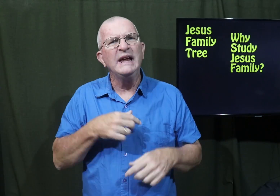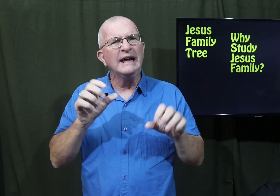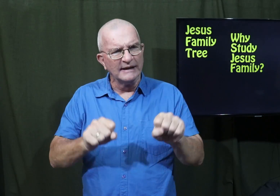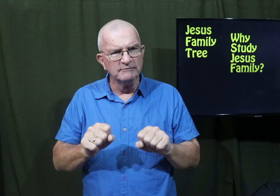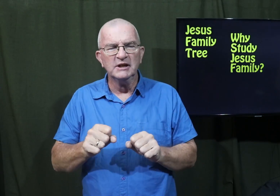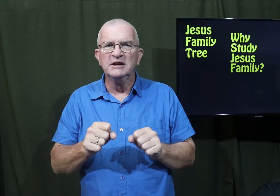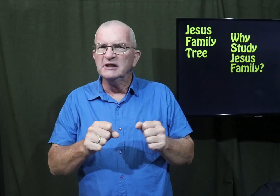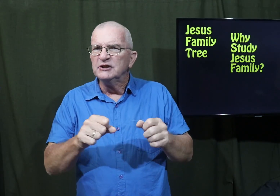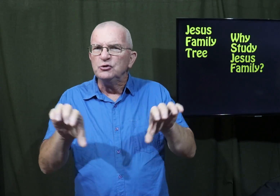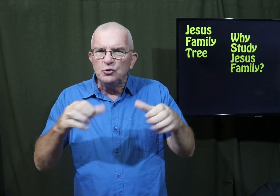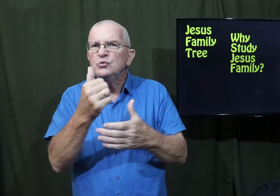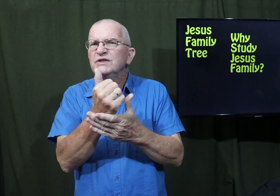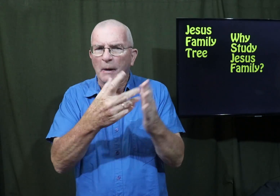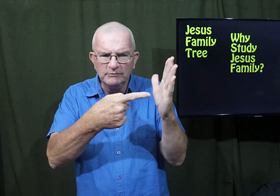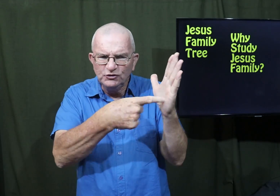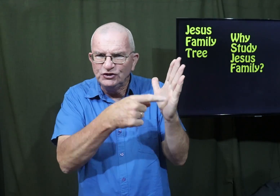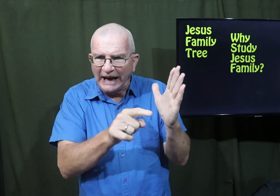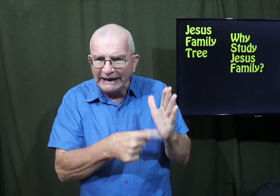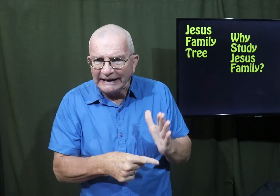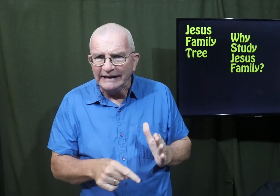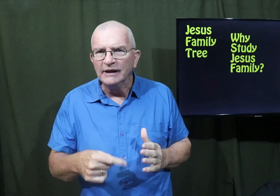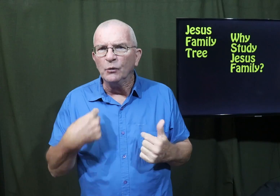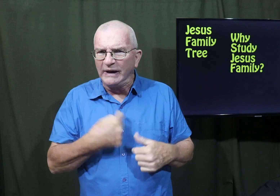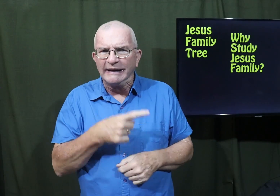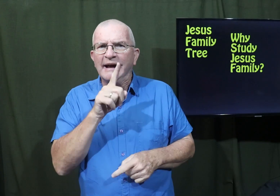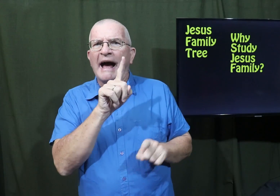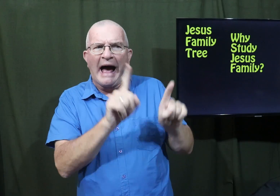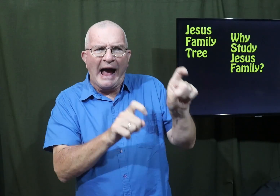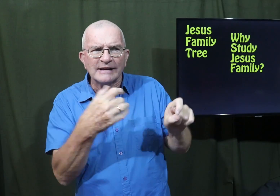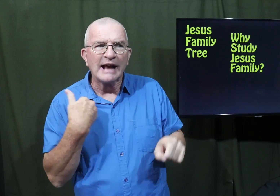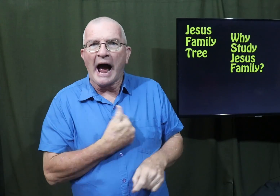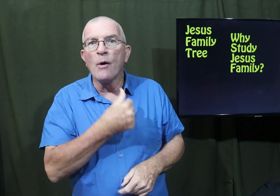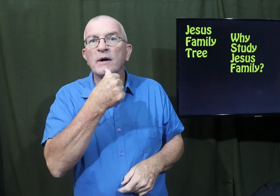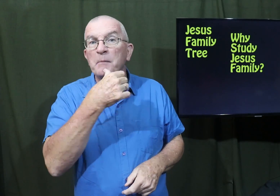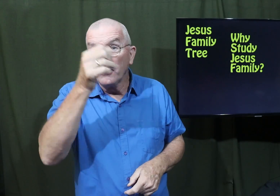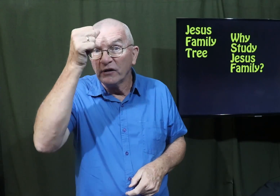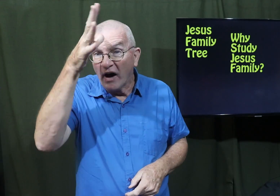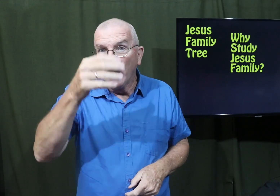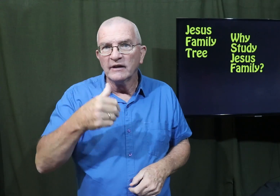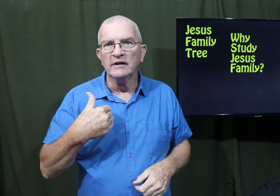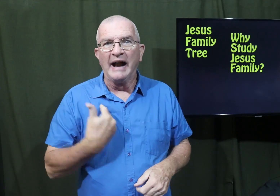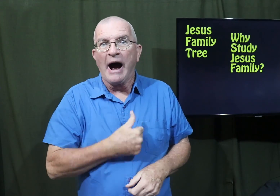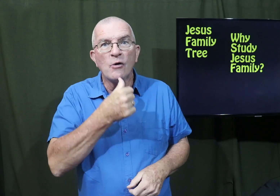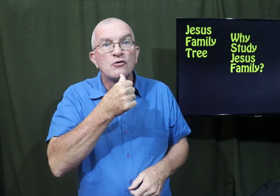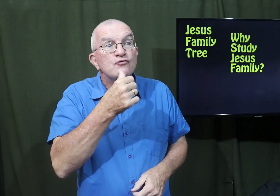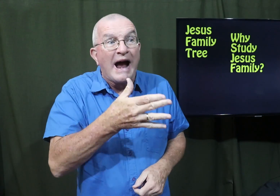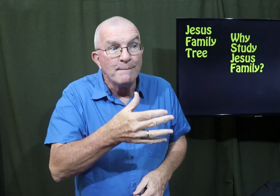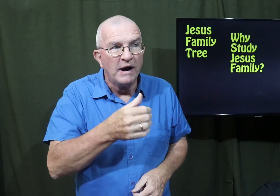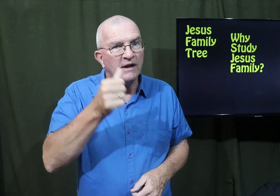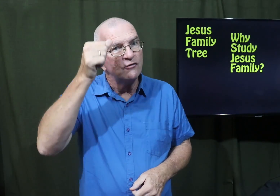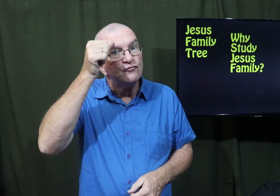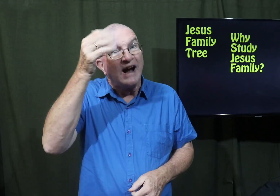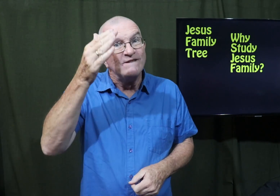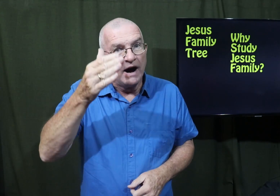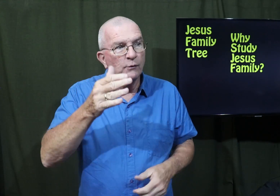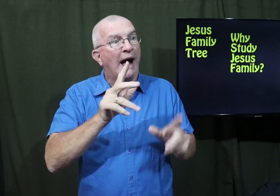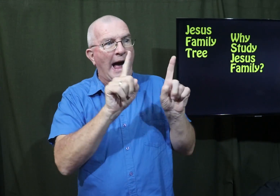so we can do some checking we can ask our mothers and fathers and our grandmothers and